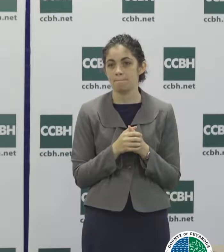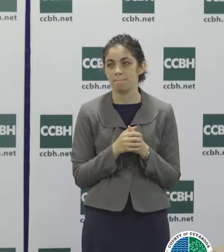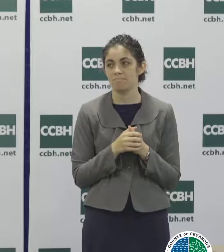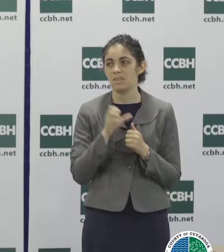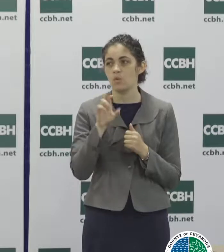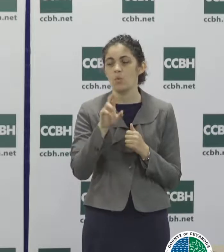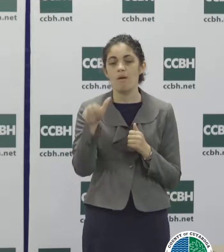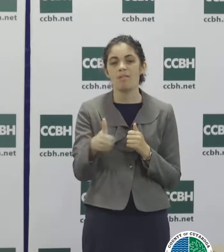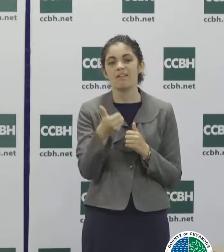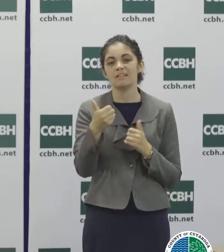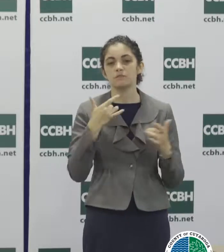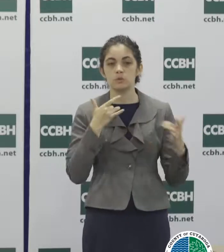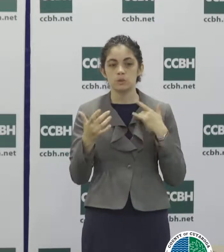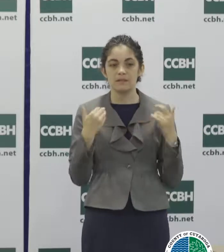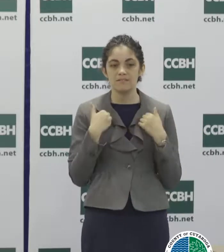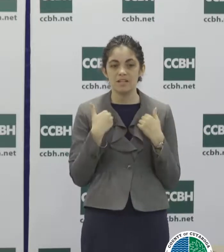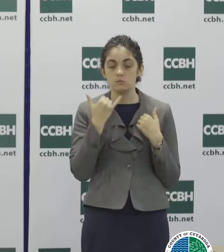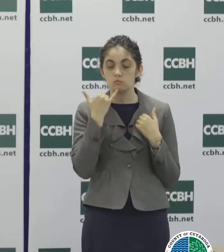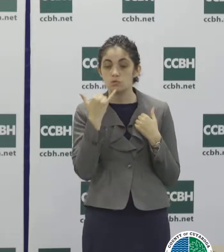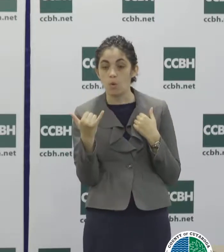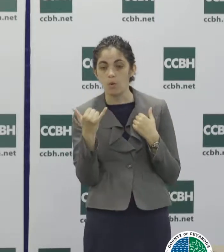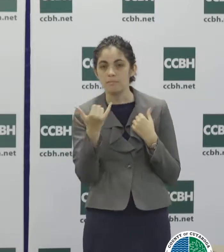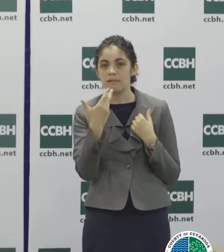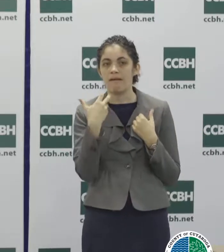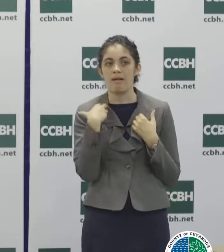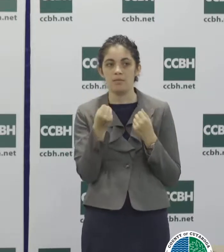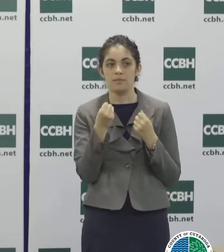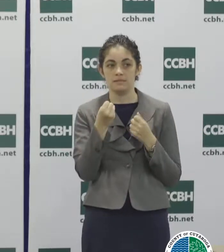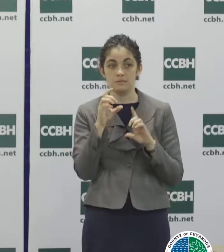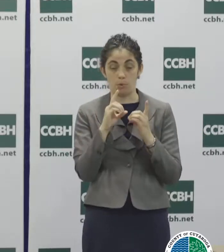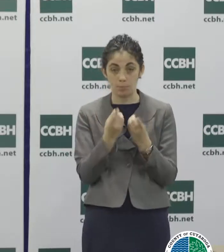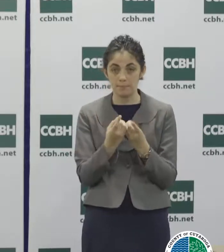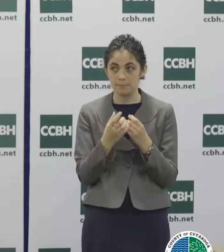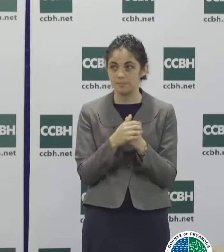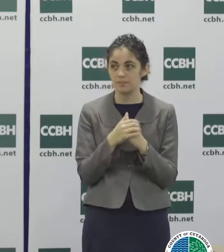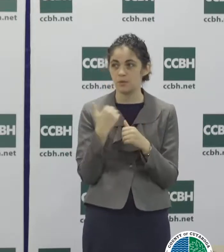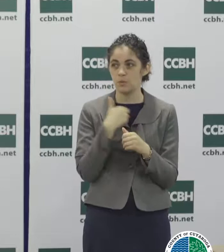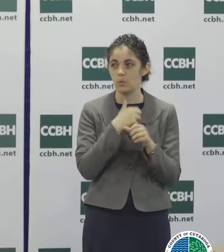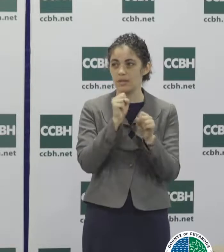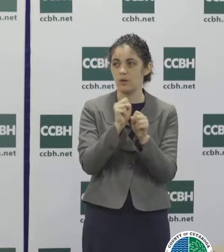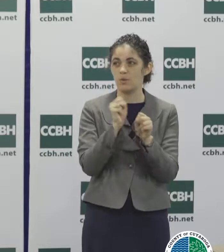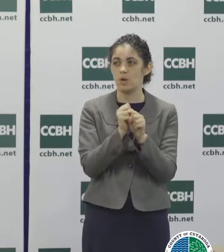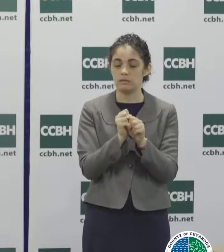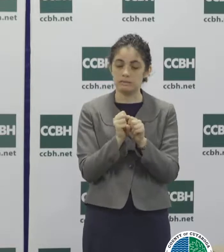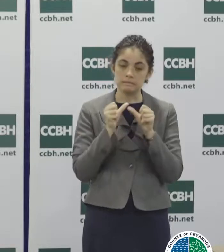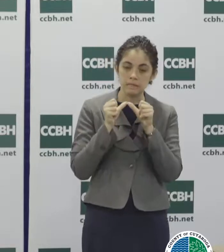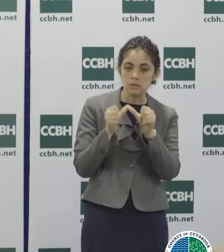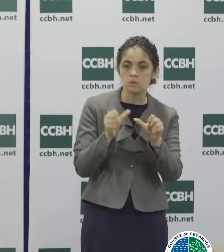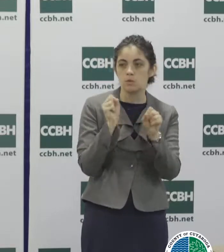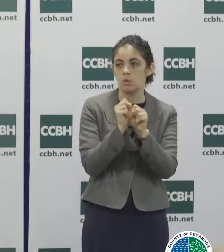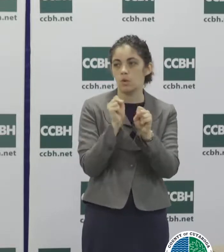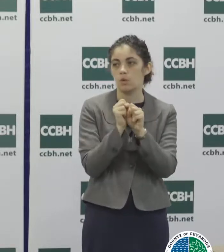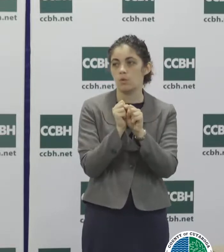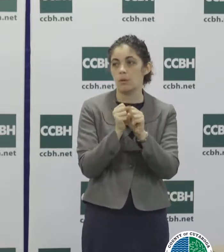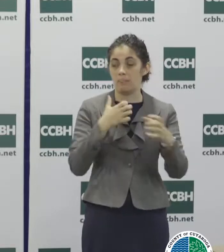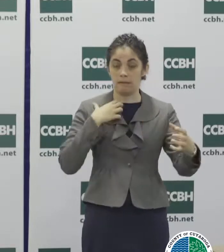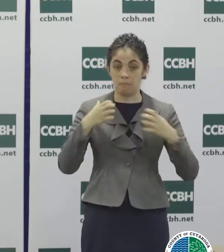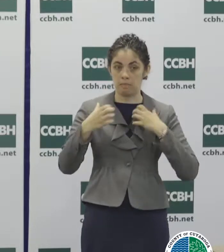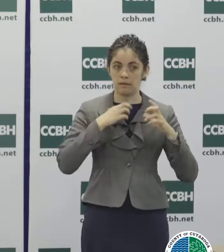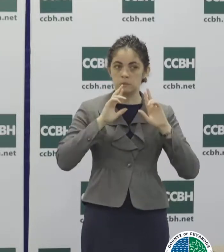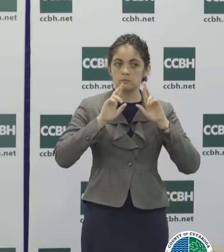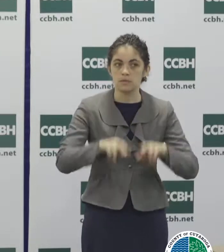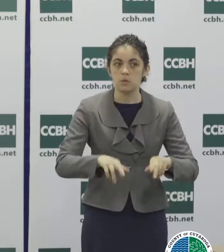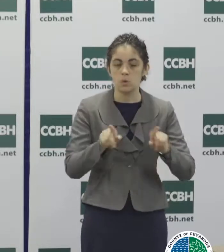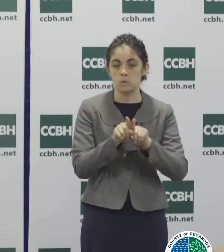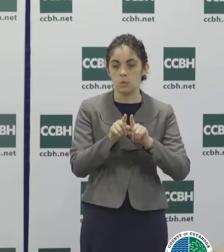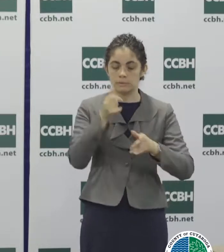or other concerns that they have, to call the health department. We can work and have been working in the complaint responses and